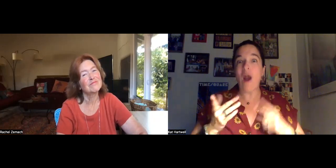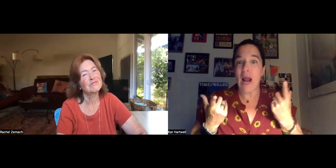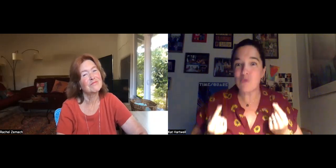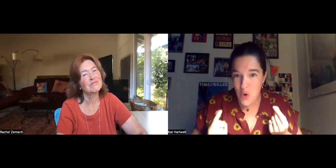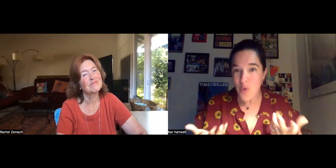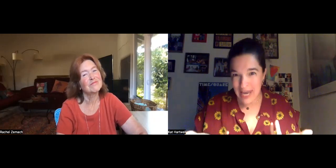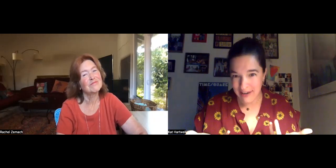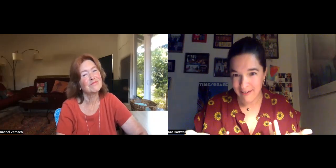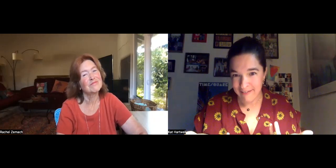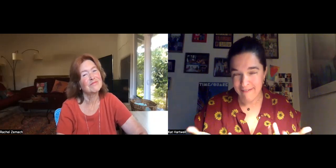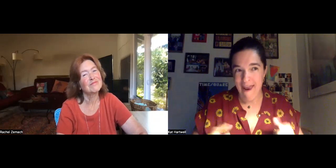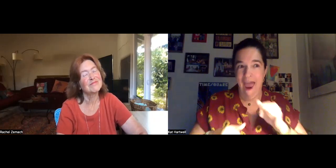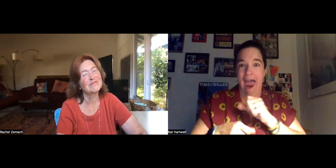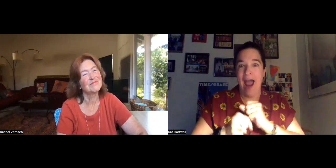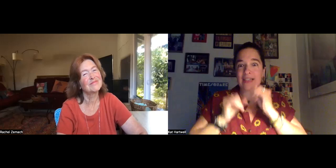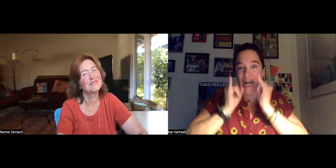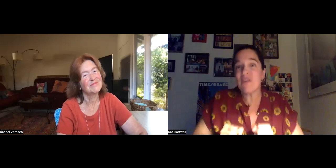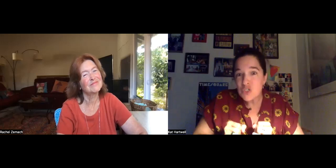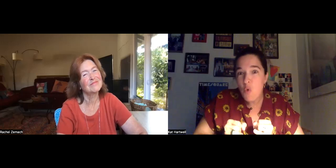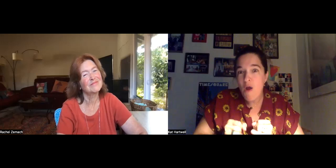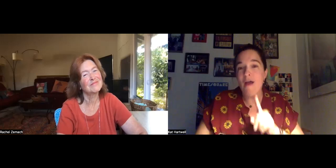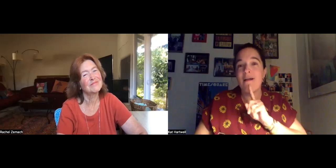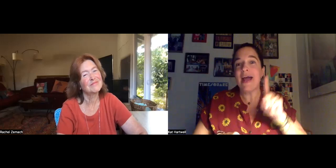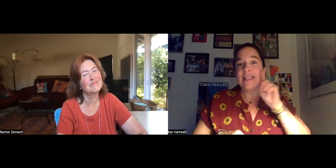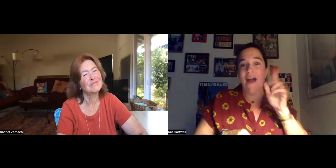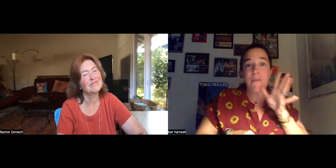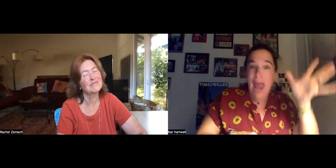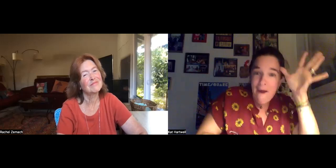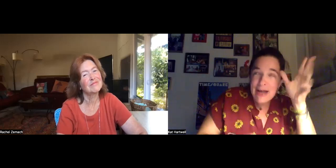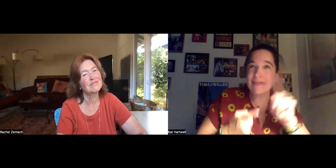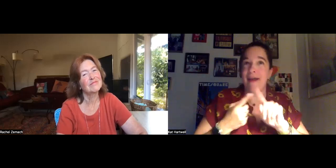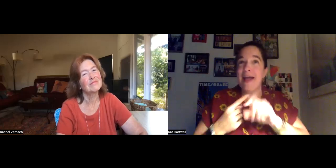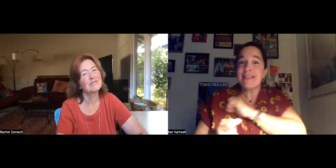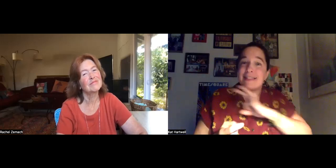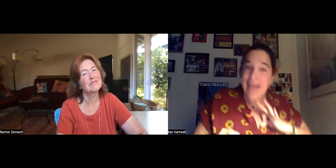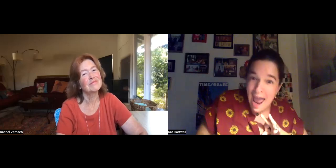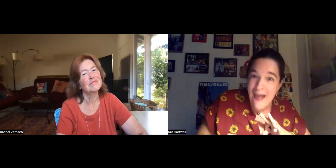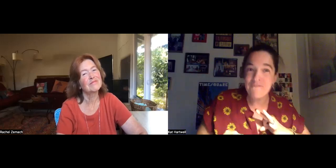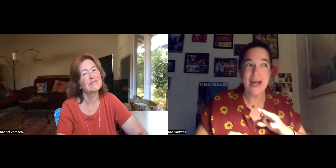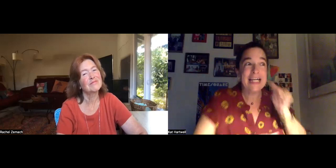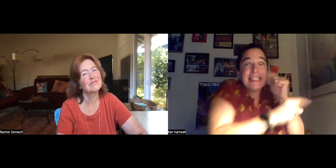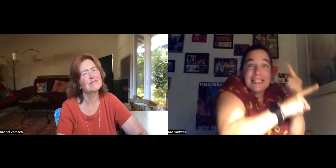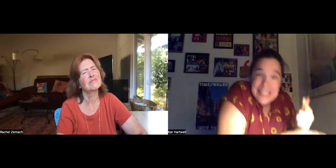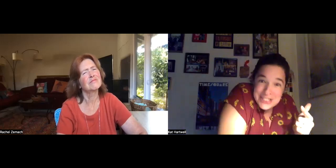what I'm doing as an individual, deaf parent, deaf